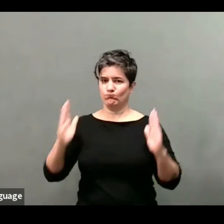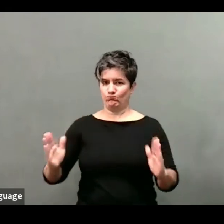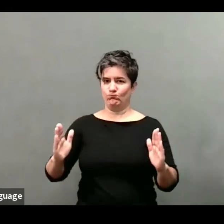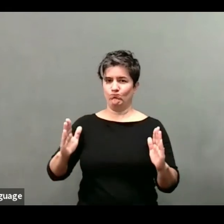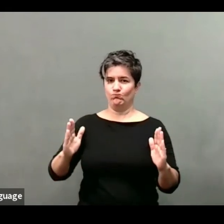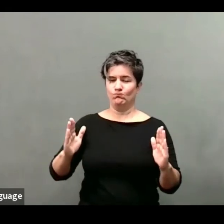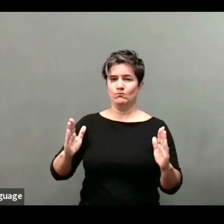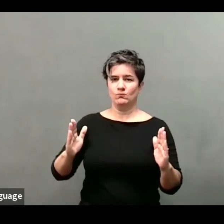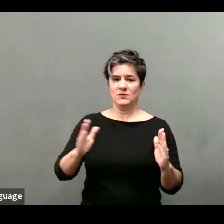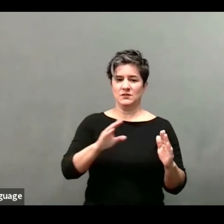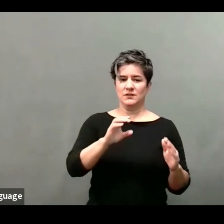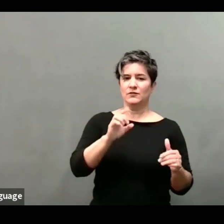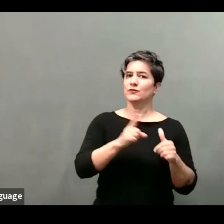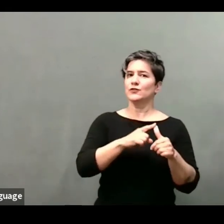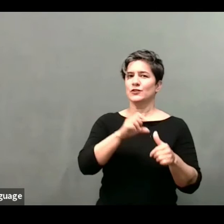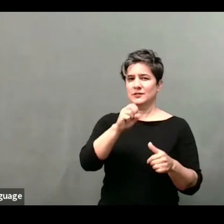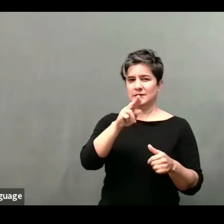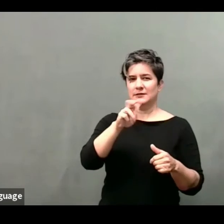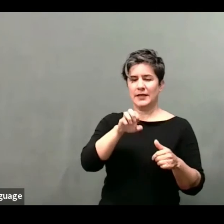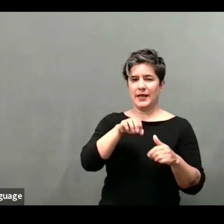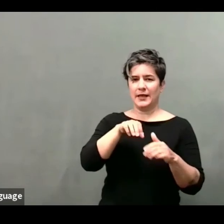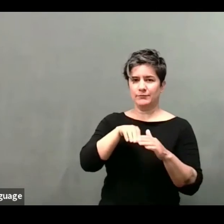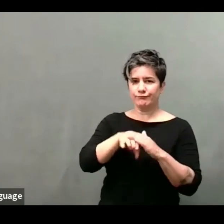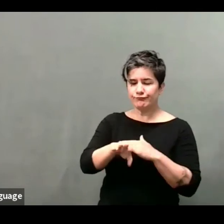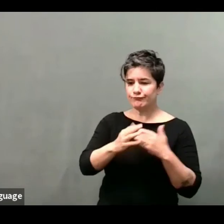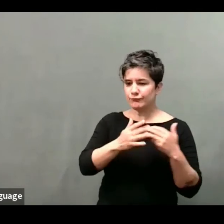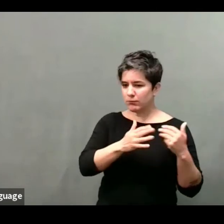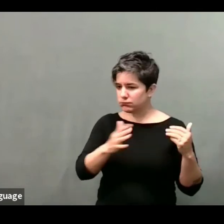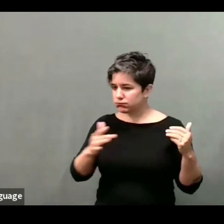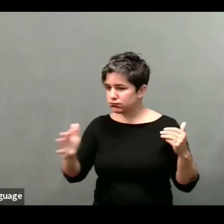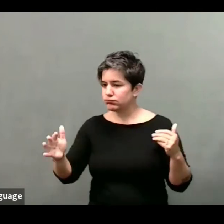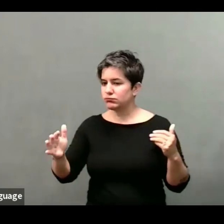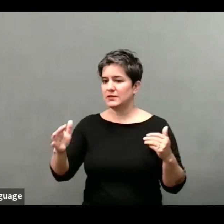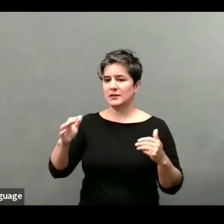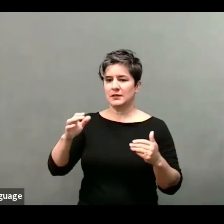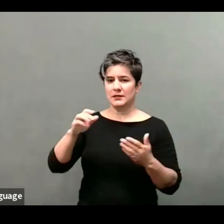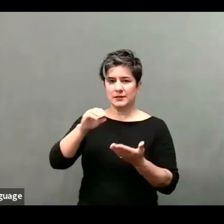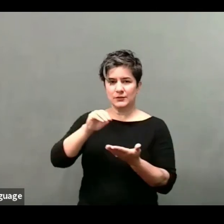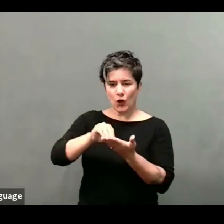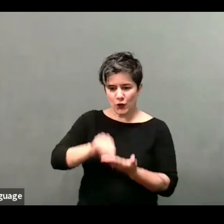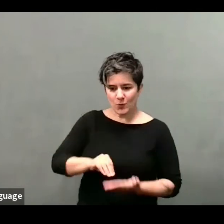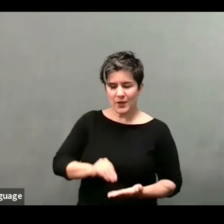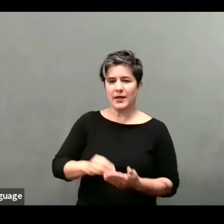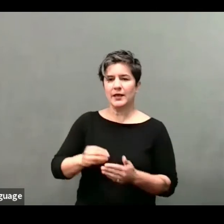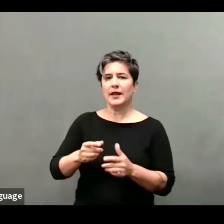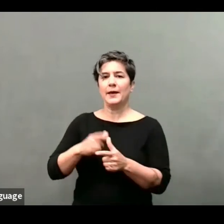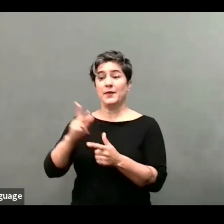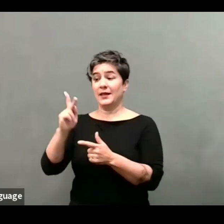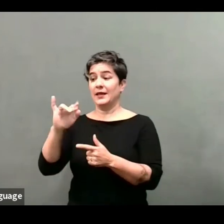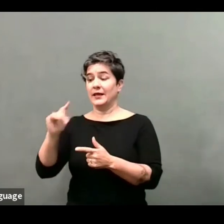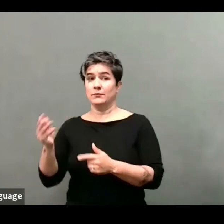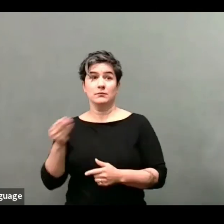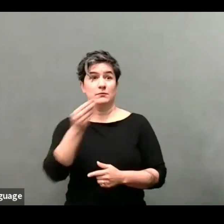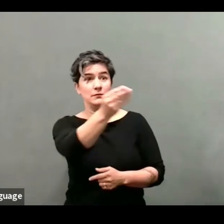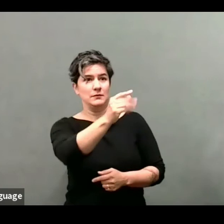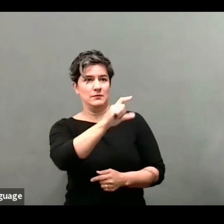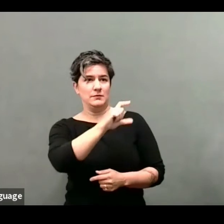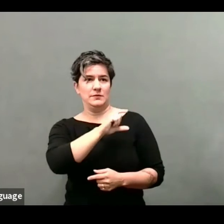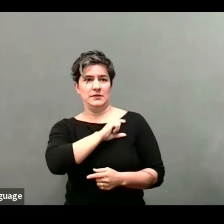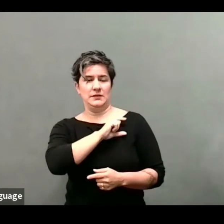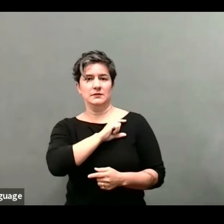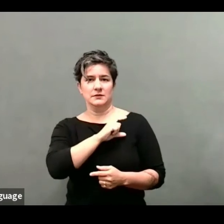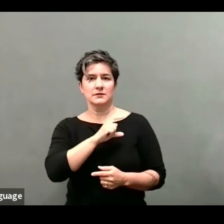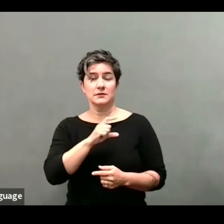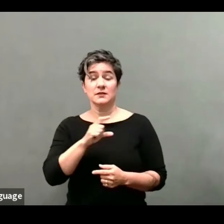is all done with their documentation and hands the kit over to police. Sometimes the patient can